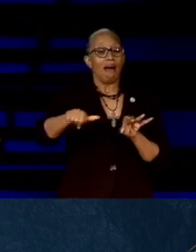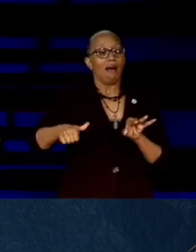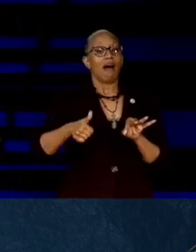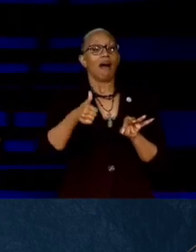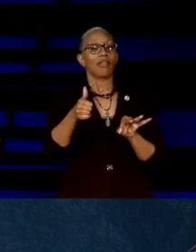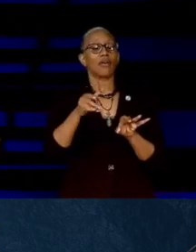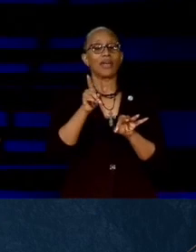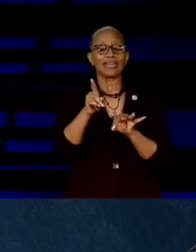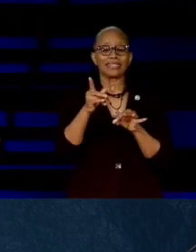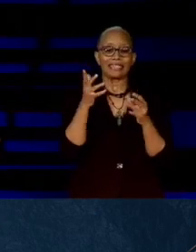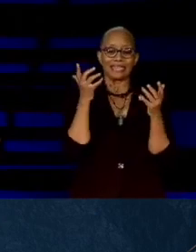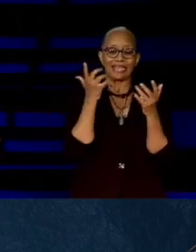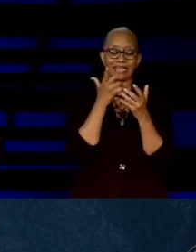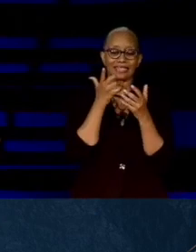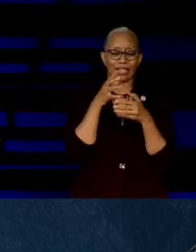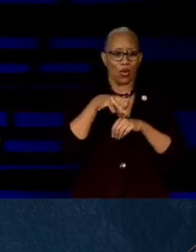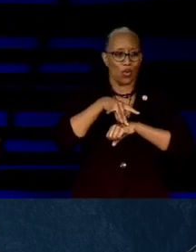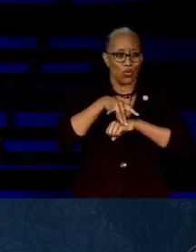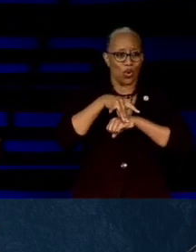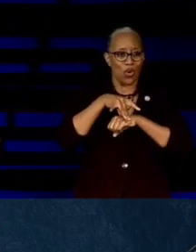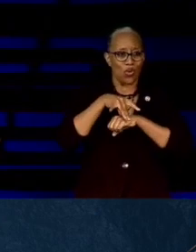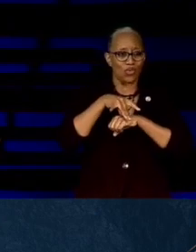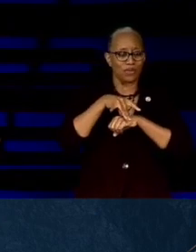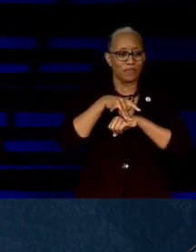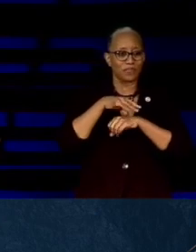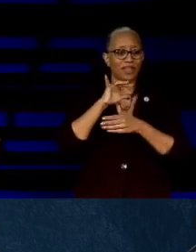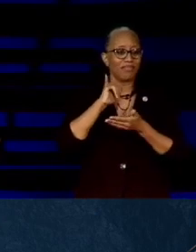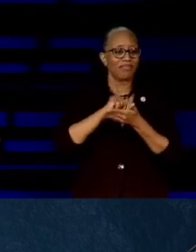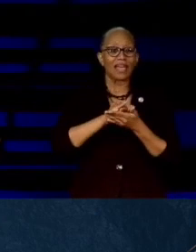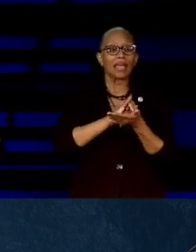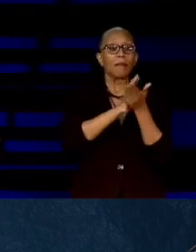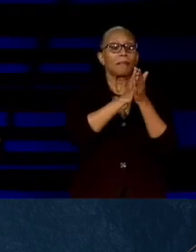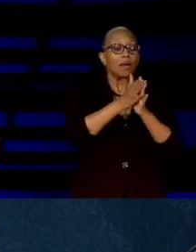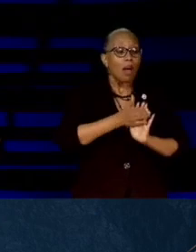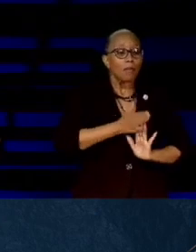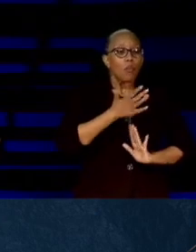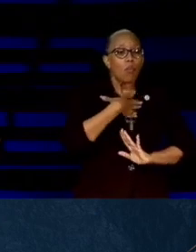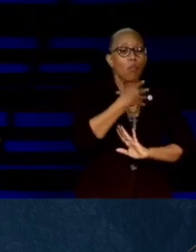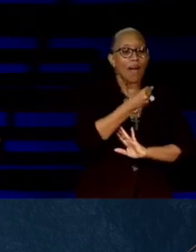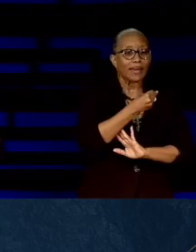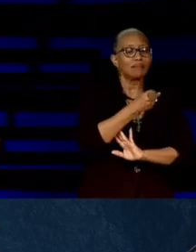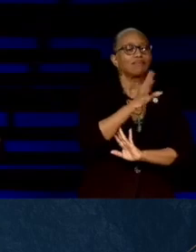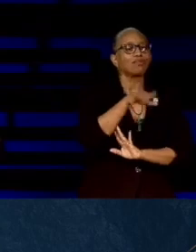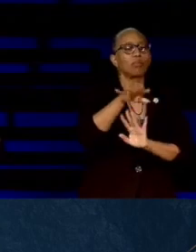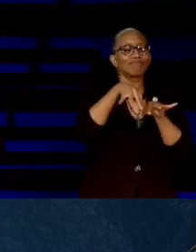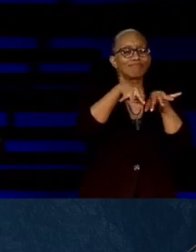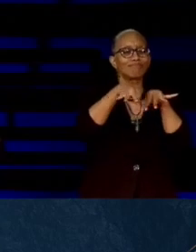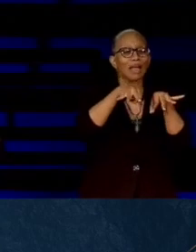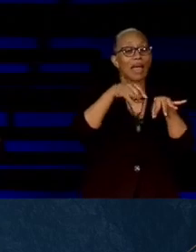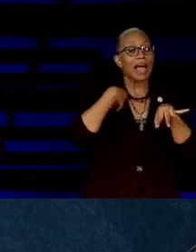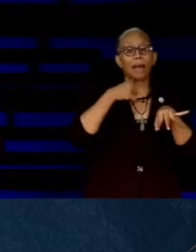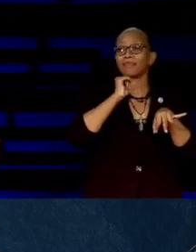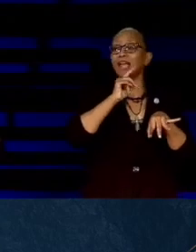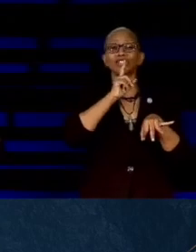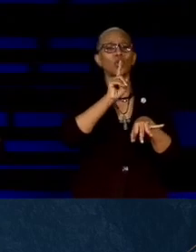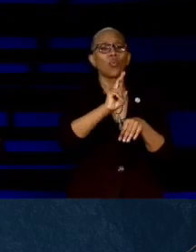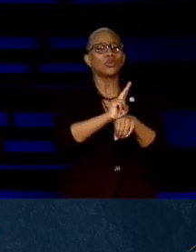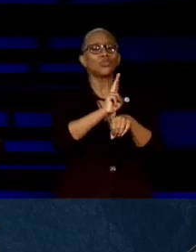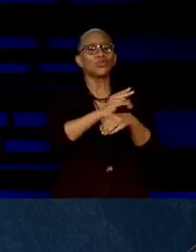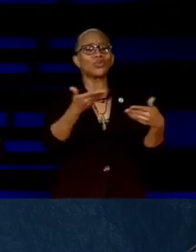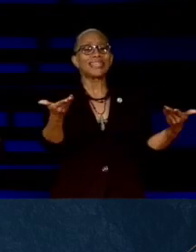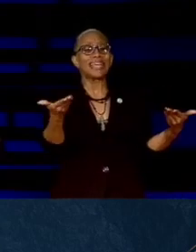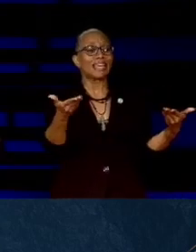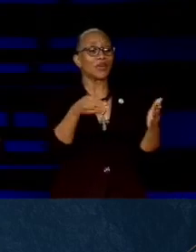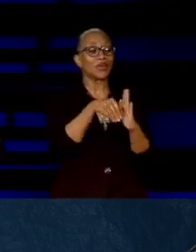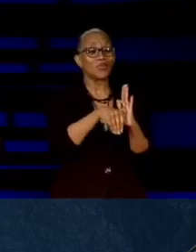no fuller on earth than can white them. In other words, I'm not sure what y'all use in New